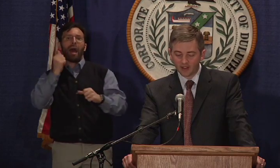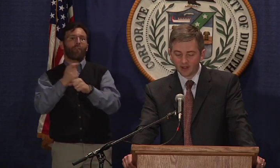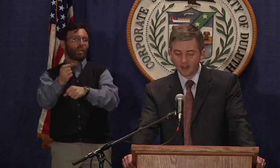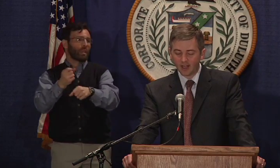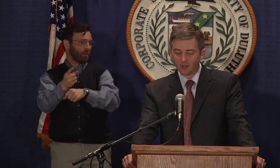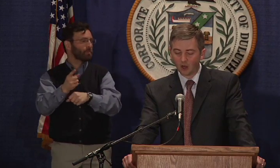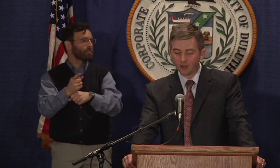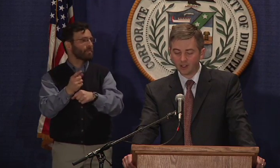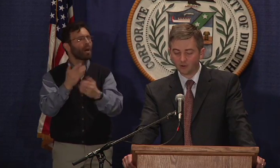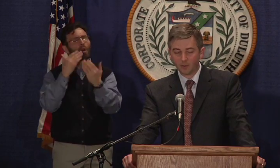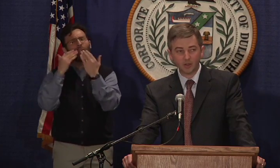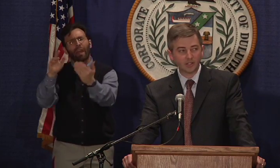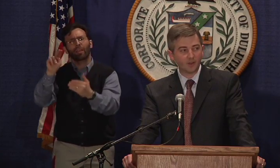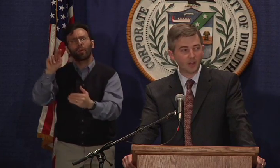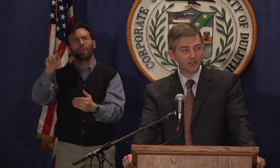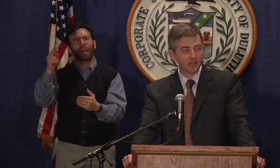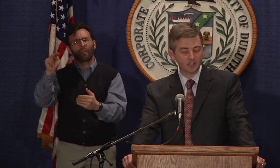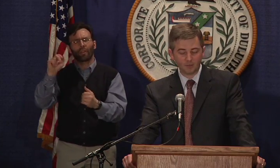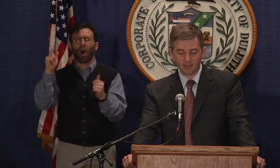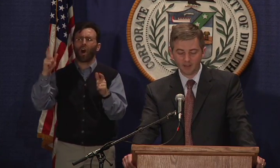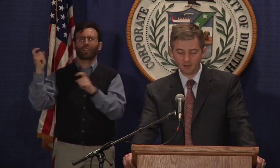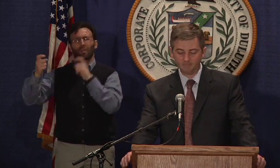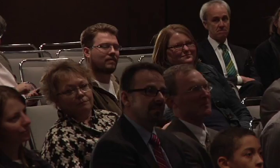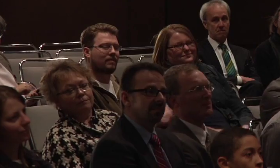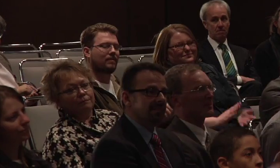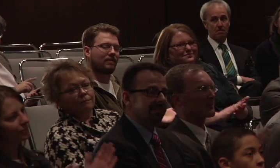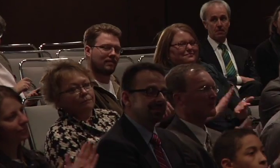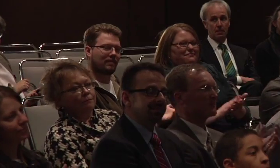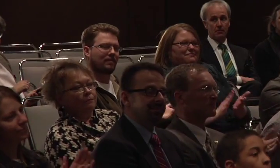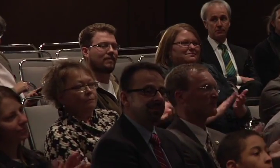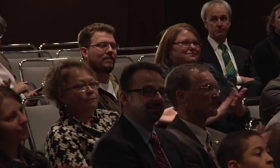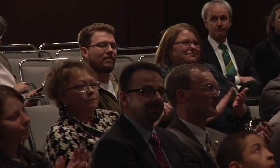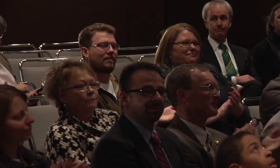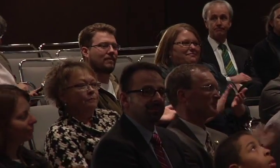Thank you, Nathan, and to all the contributors and volunteers of Bentleyville.